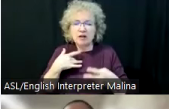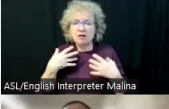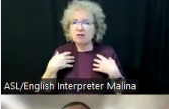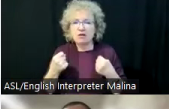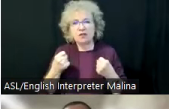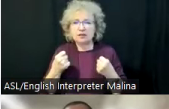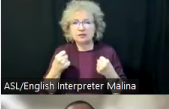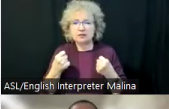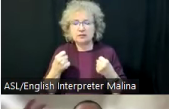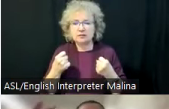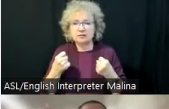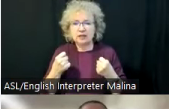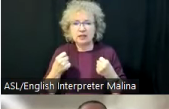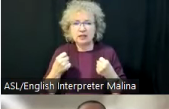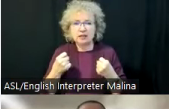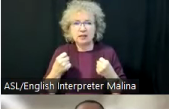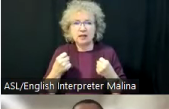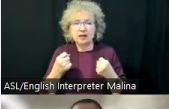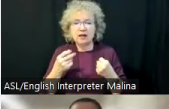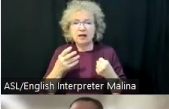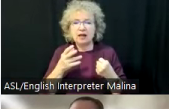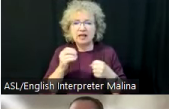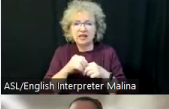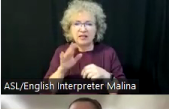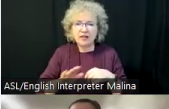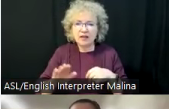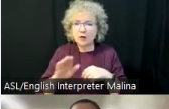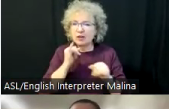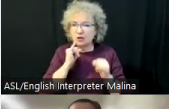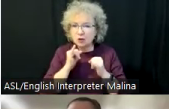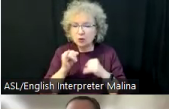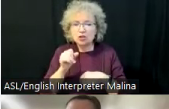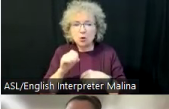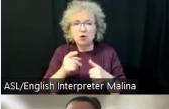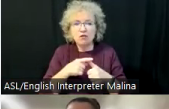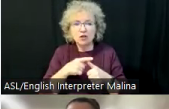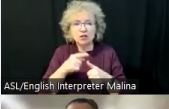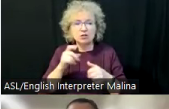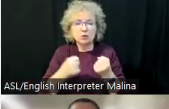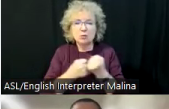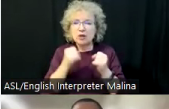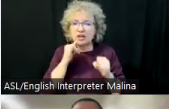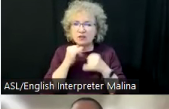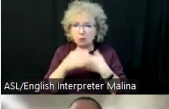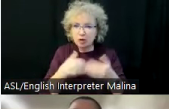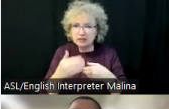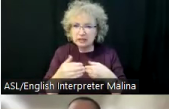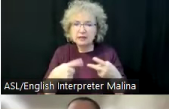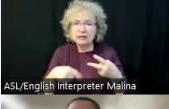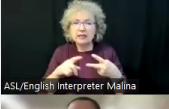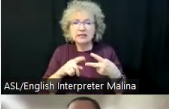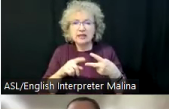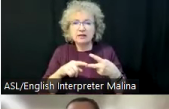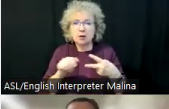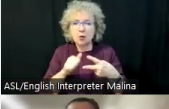or women gender expensive people feel confident and their interview. So the first one is to support the interviewing process and then the second one we do